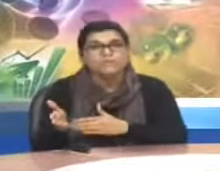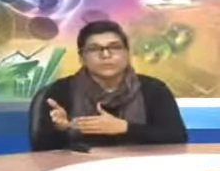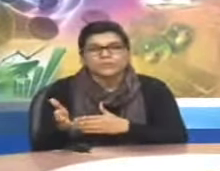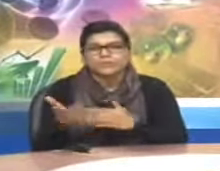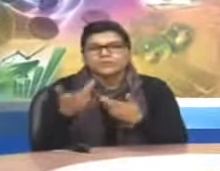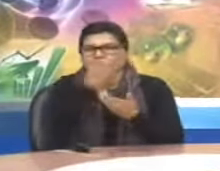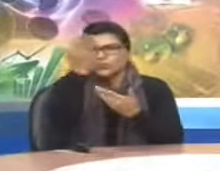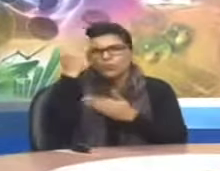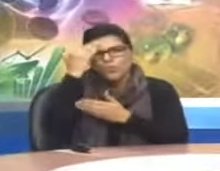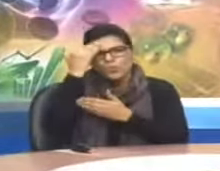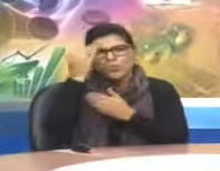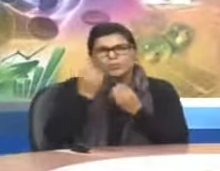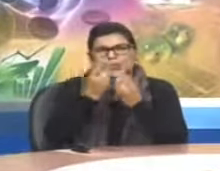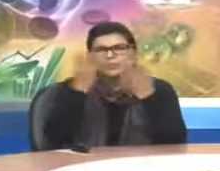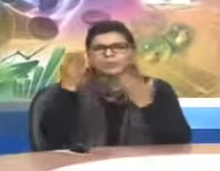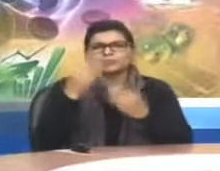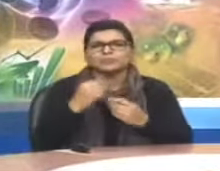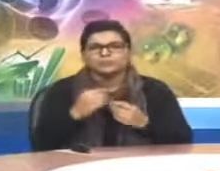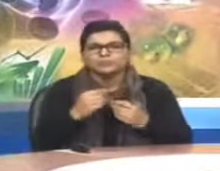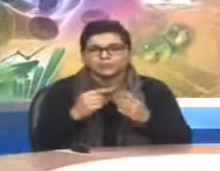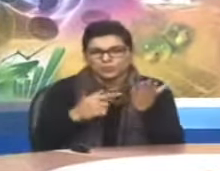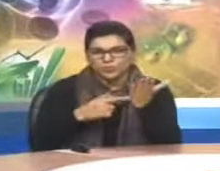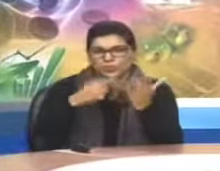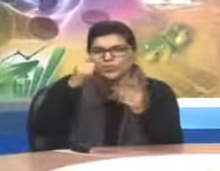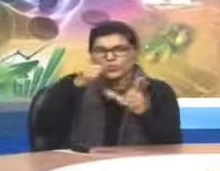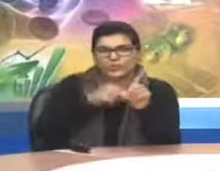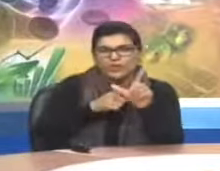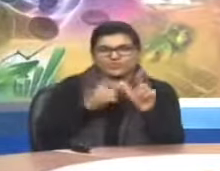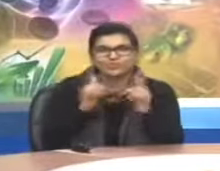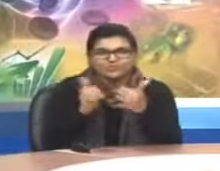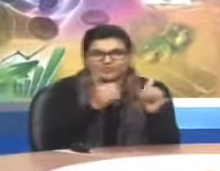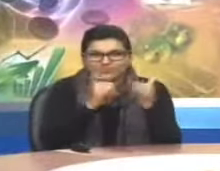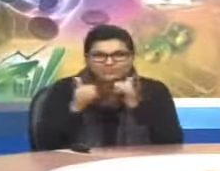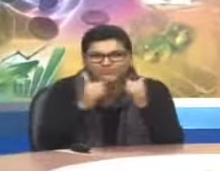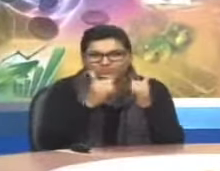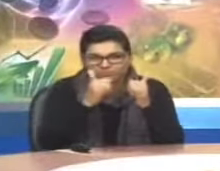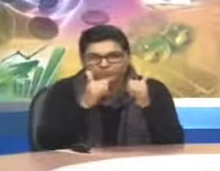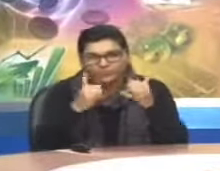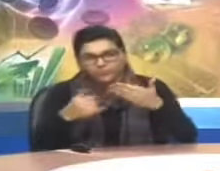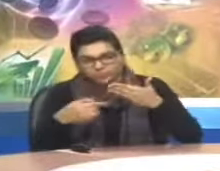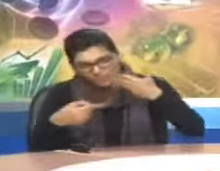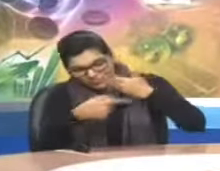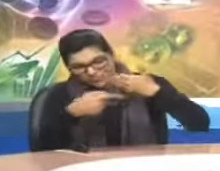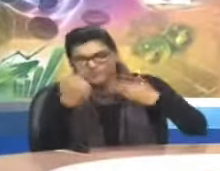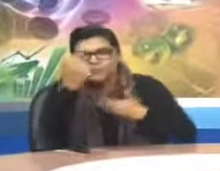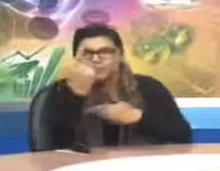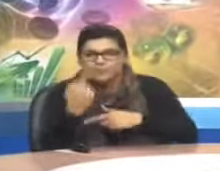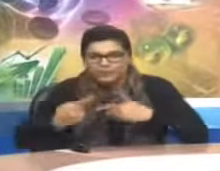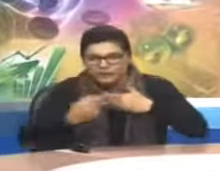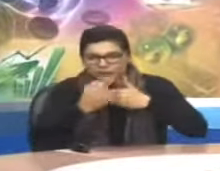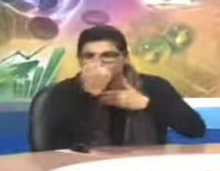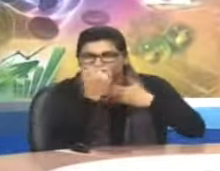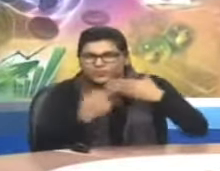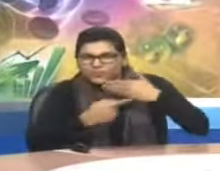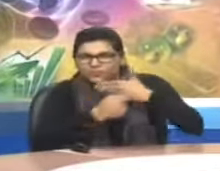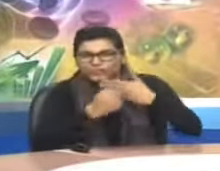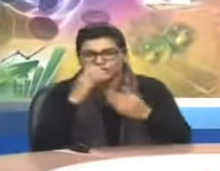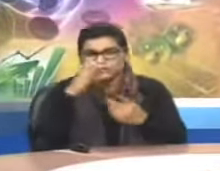sometime there are junk poses. So, sometime there are fire hazards also, and that